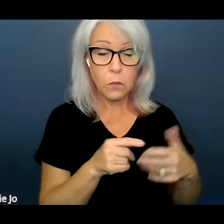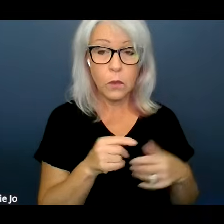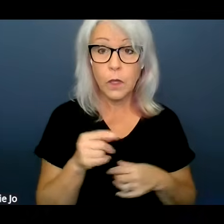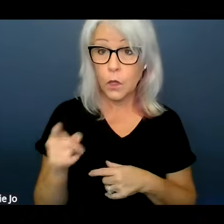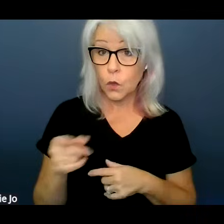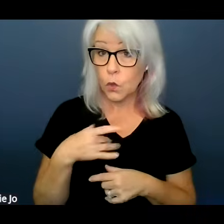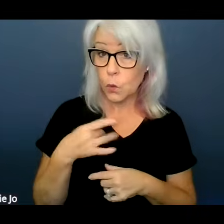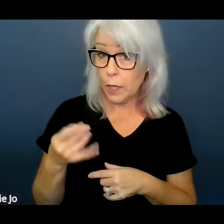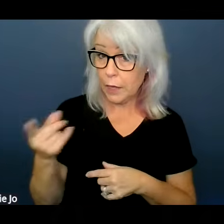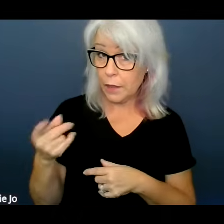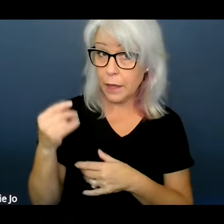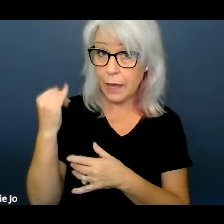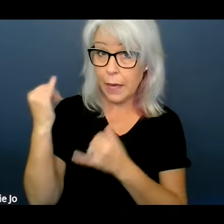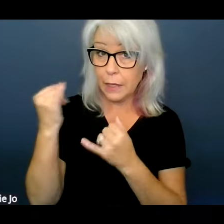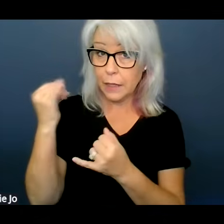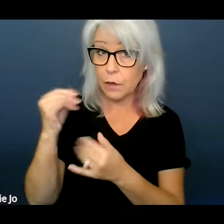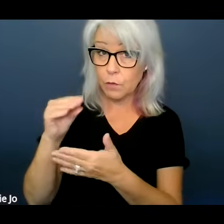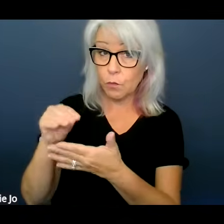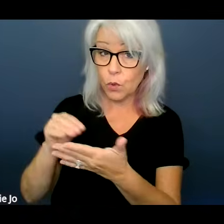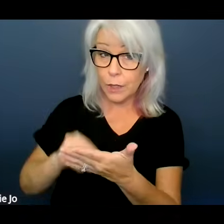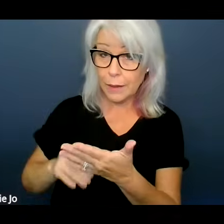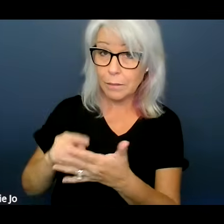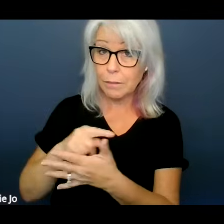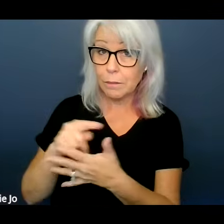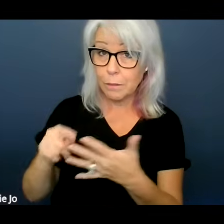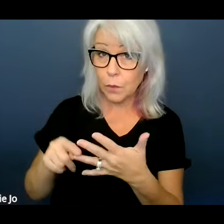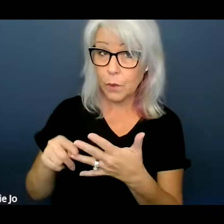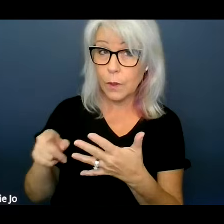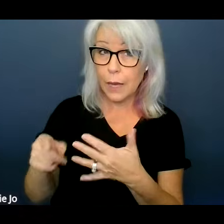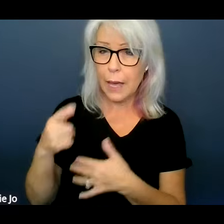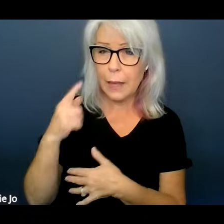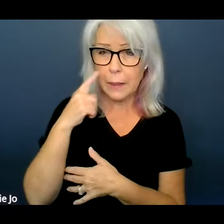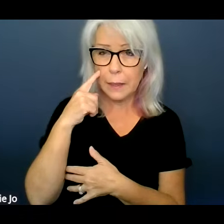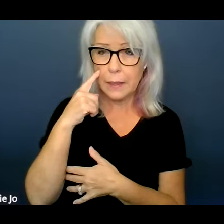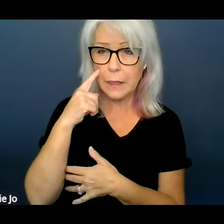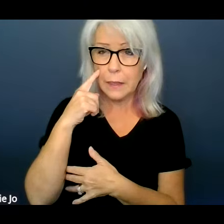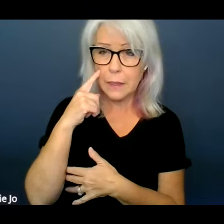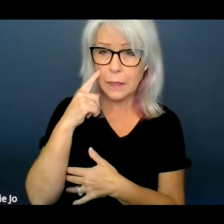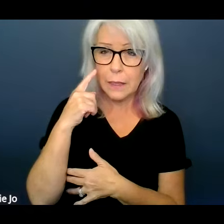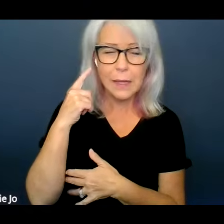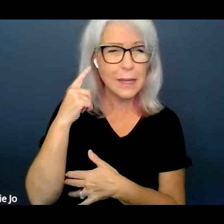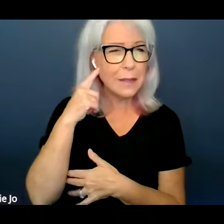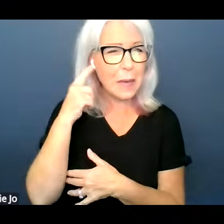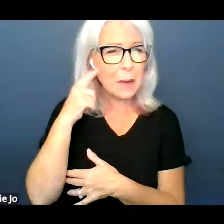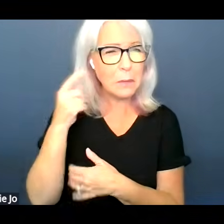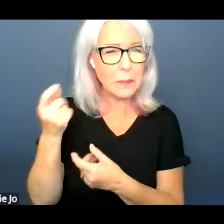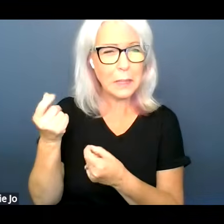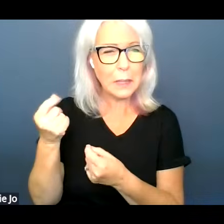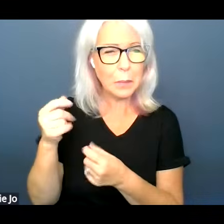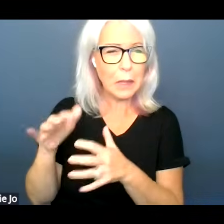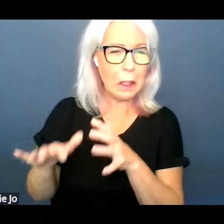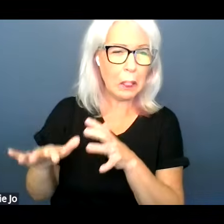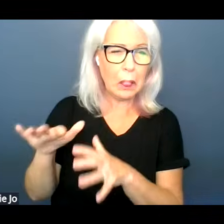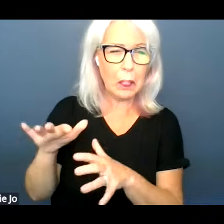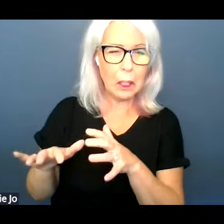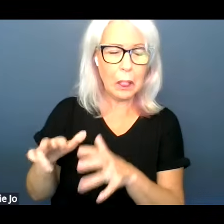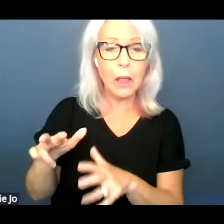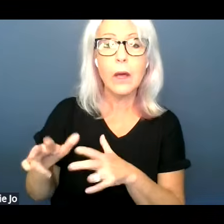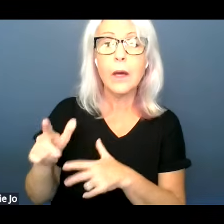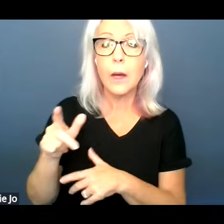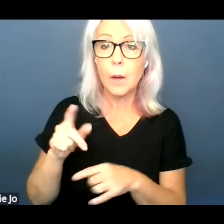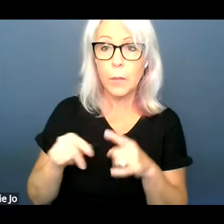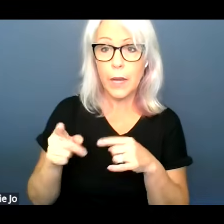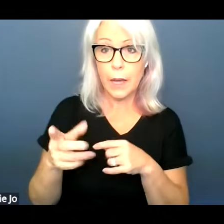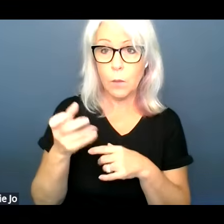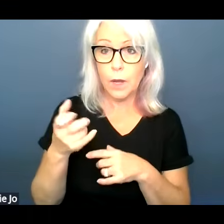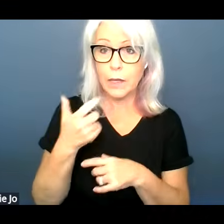the ball? I do too. I think it tells you. Sounds kind of clunky the other way and a bit repetitive, but I just want to point it out that